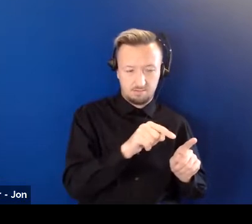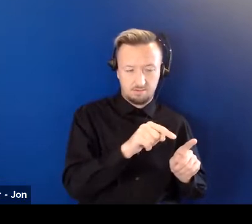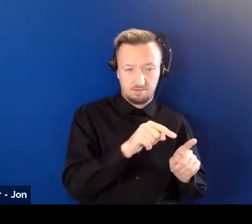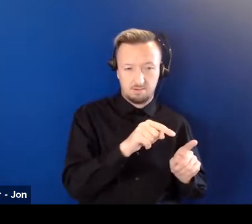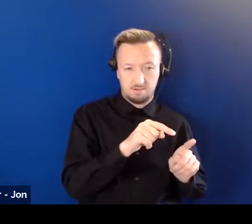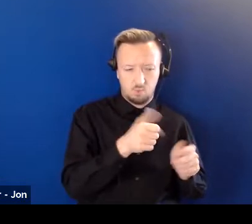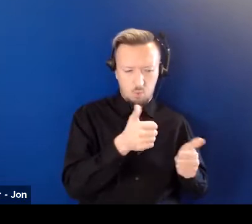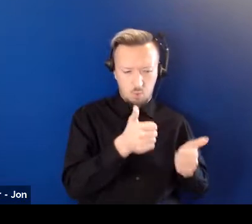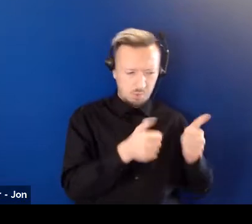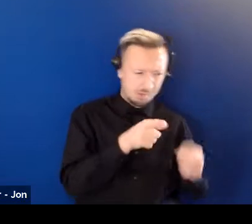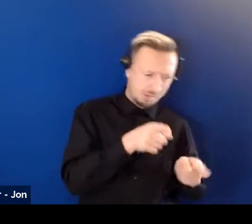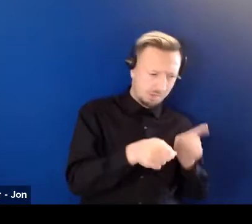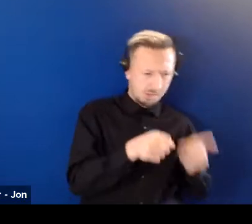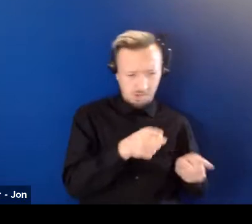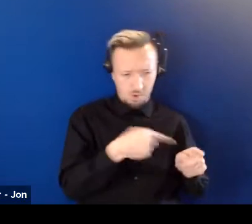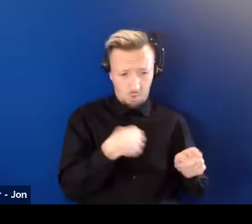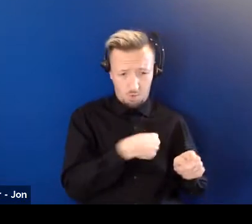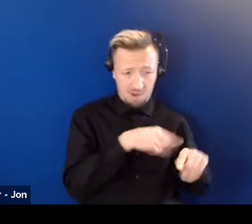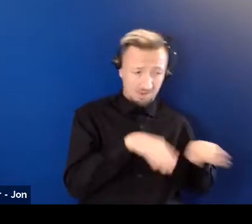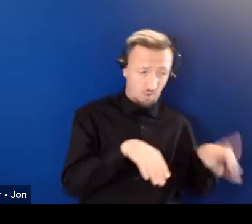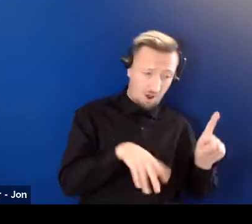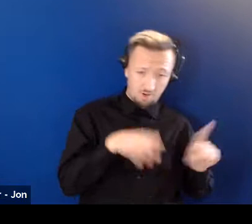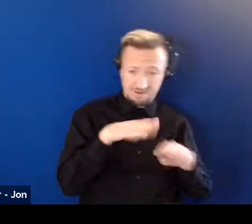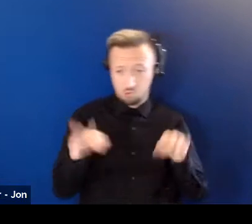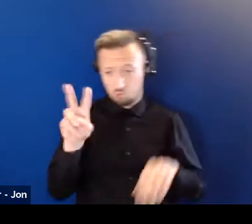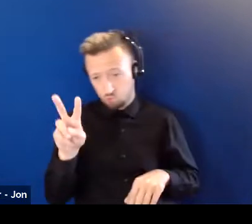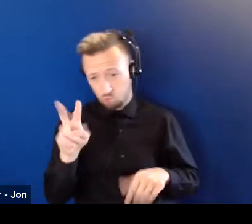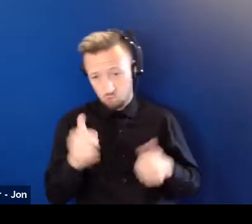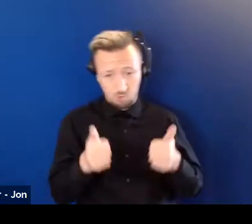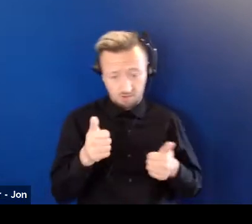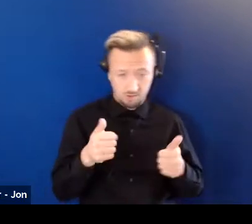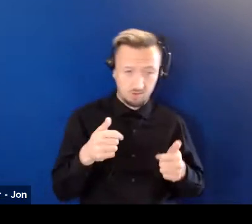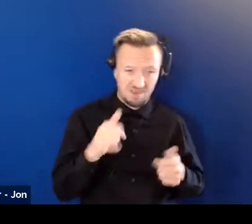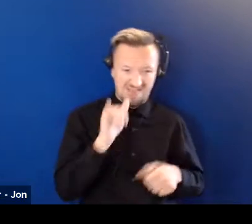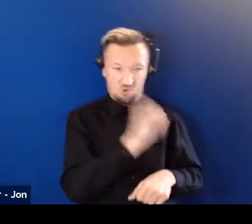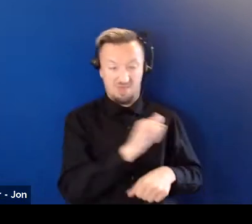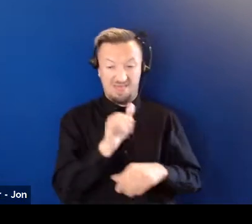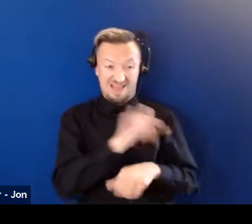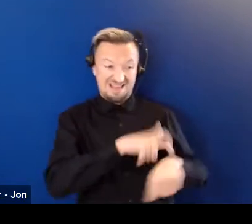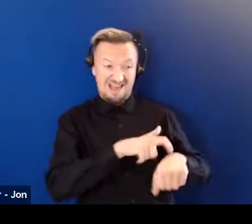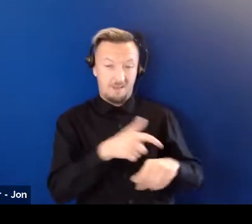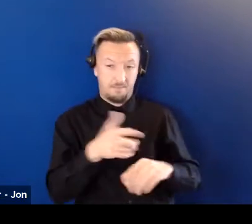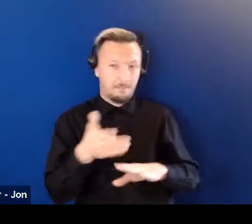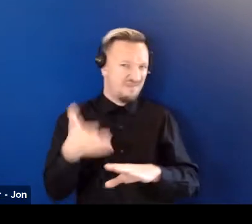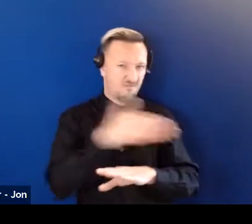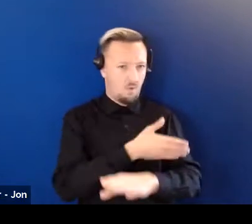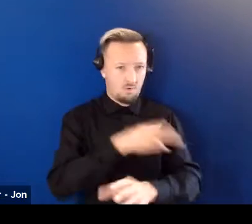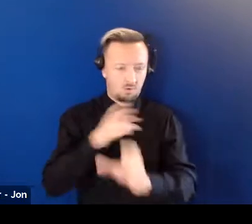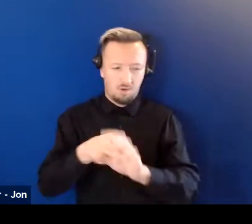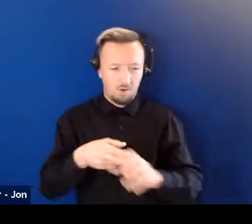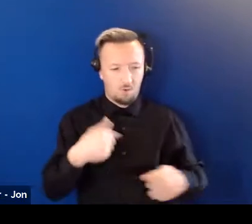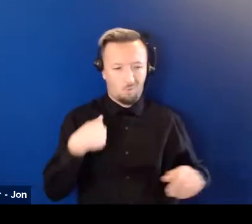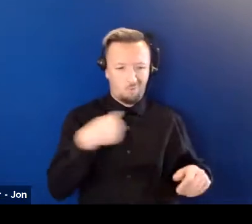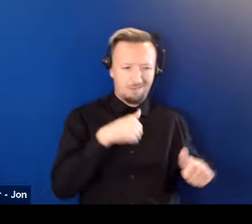one could we be, a tier 1, tier 2? And so at the time, we were making some changes